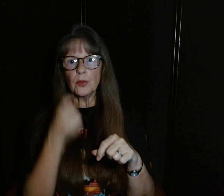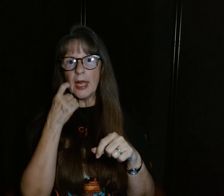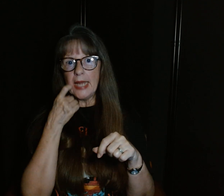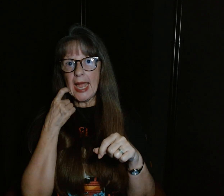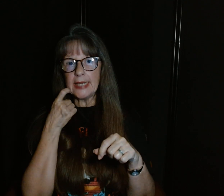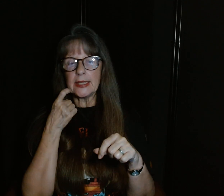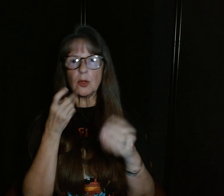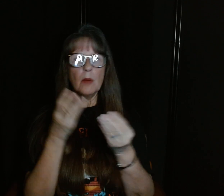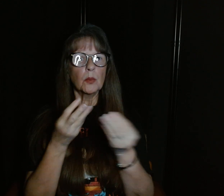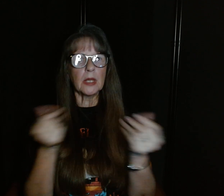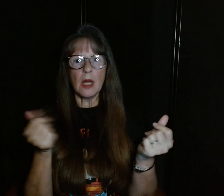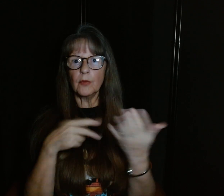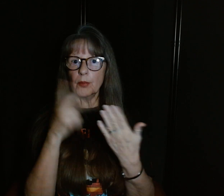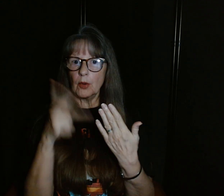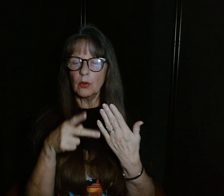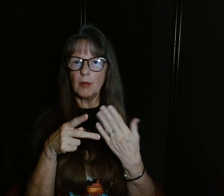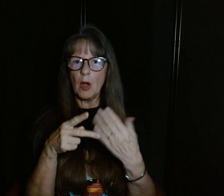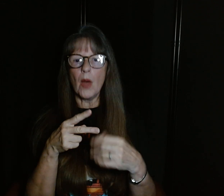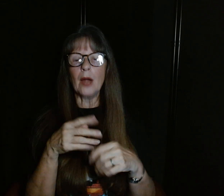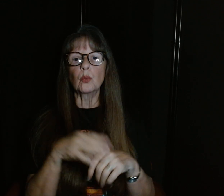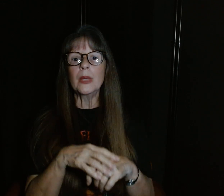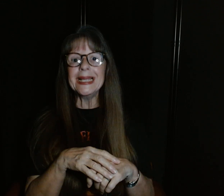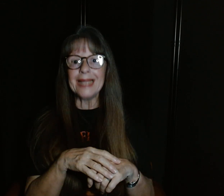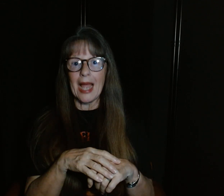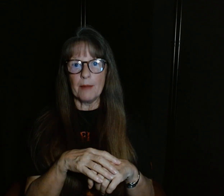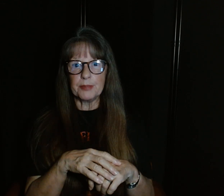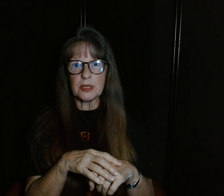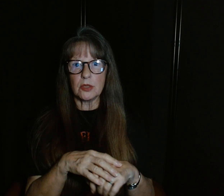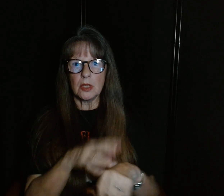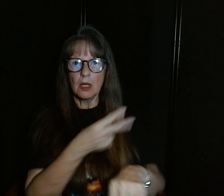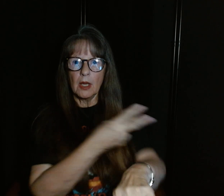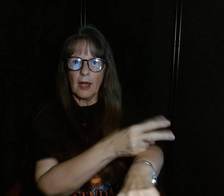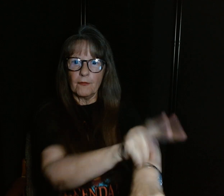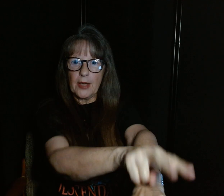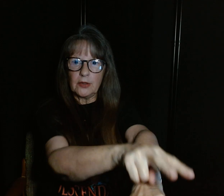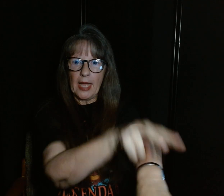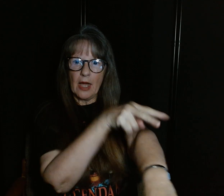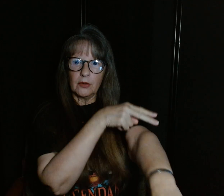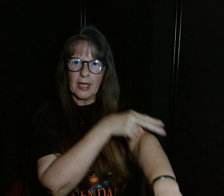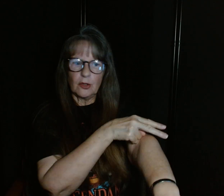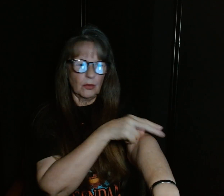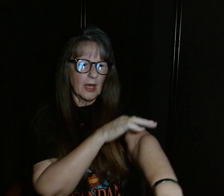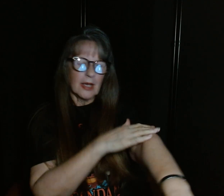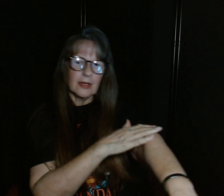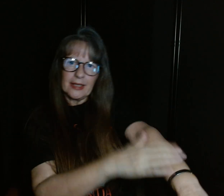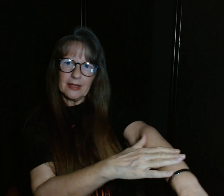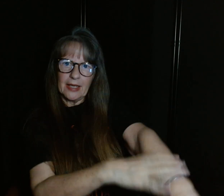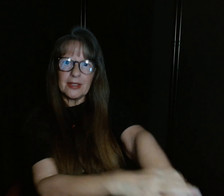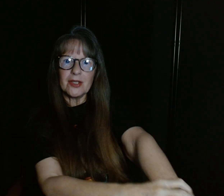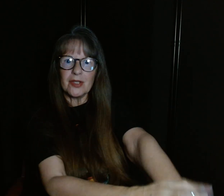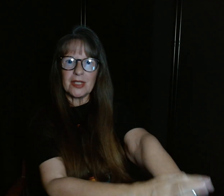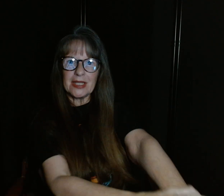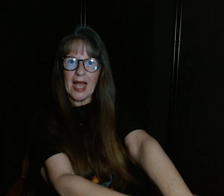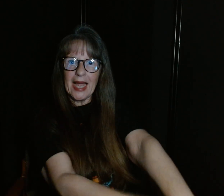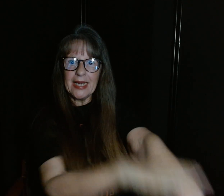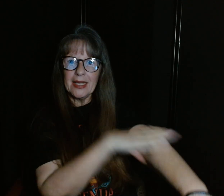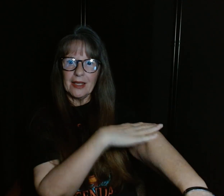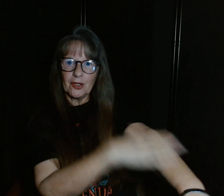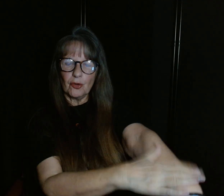an addict, I'm a recovery program. Oh, I relapsed. I fell down like you're like this is a slide, like your arm